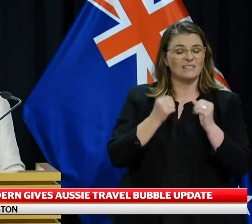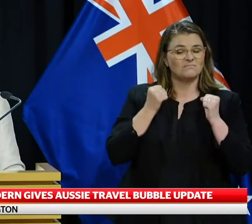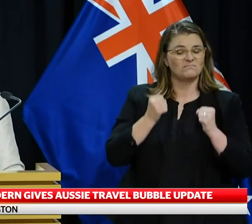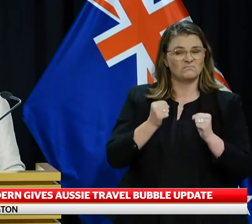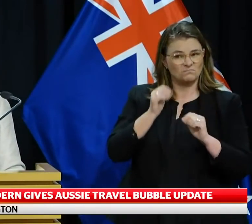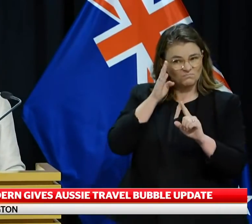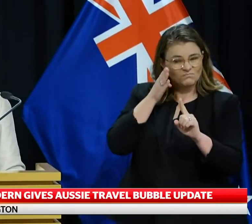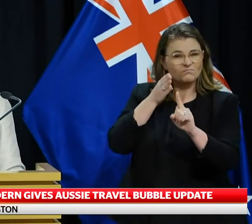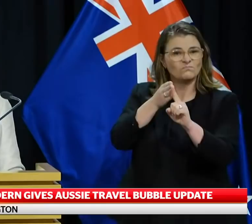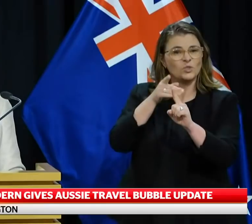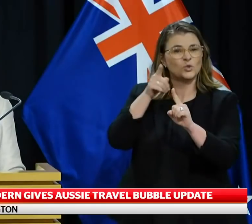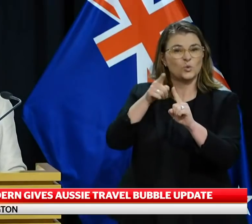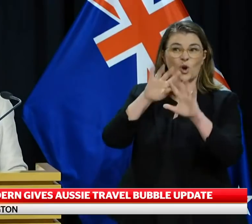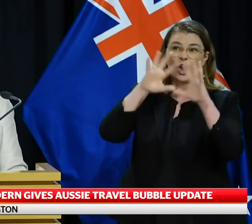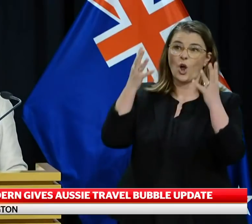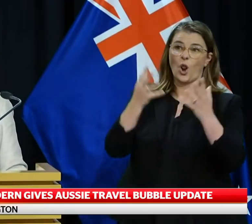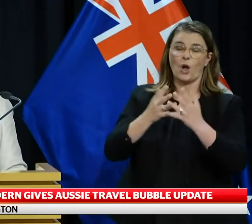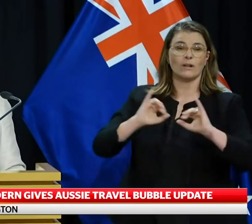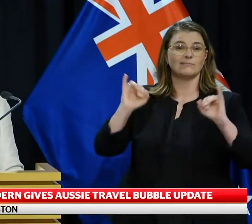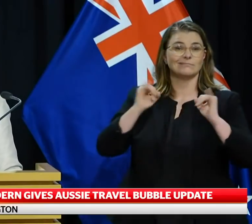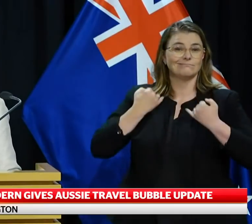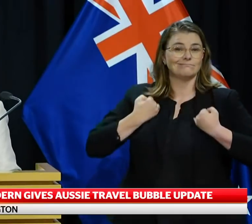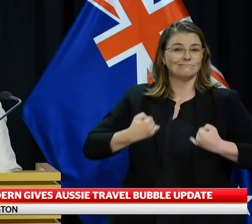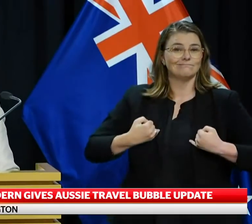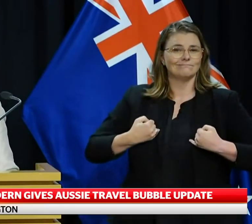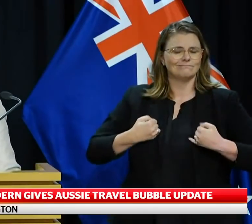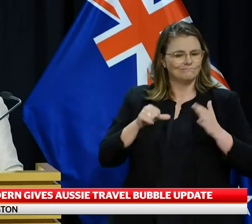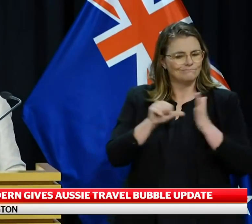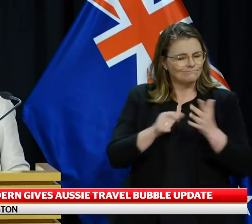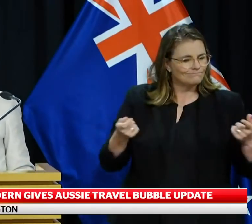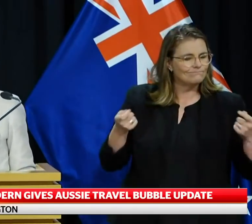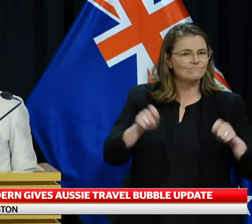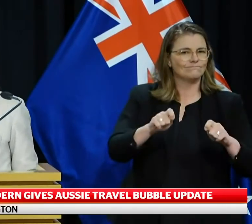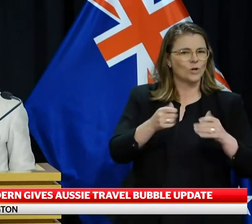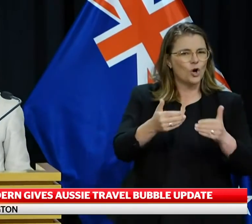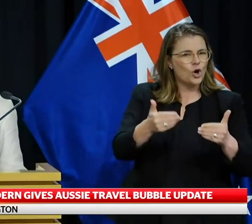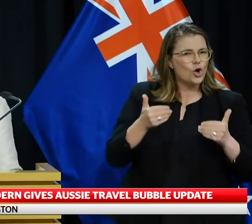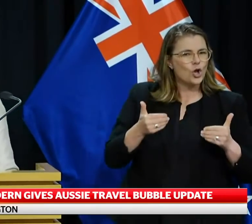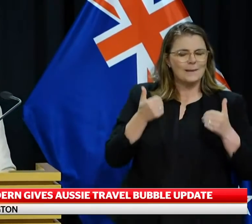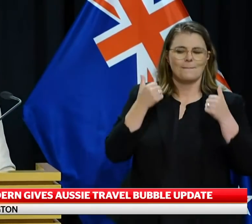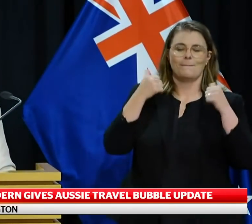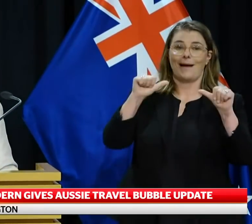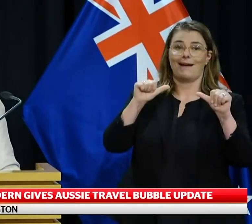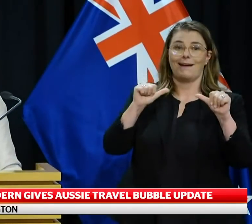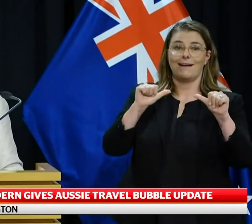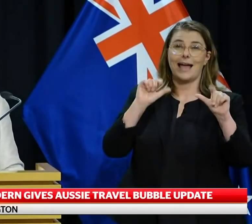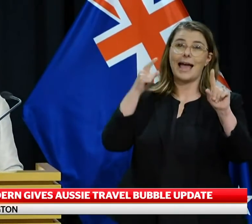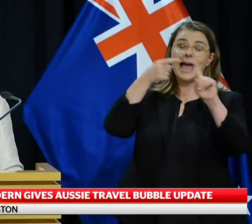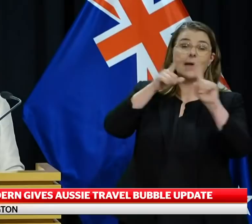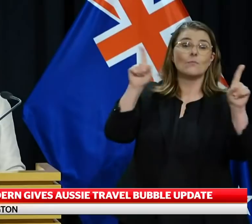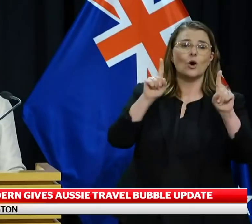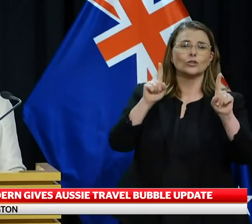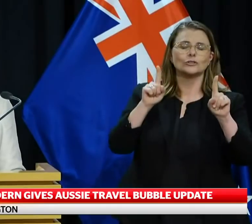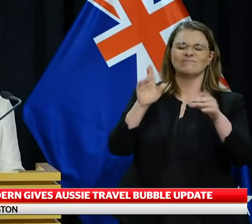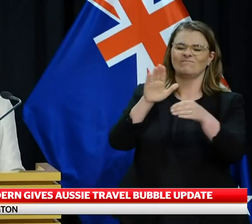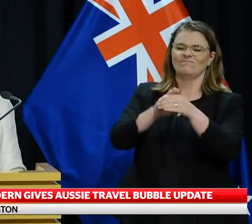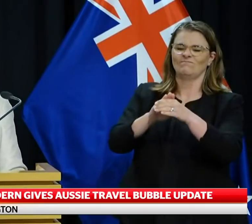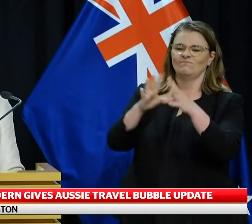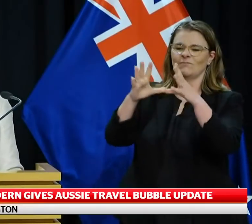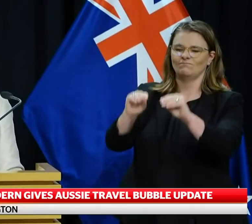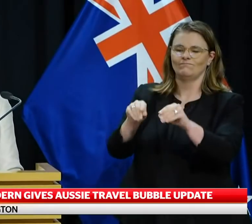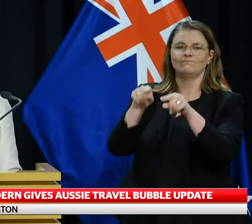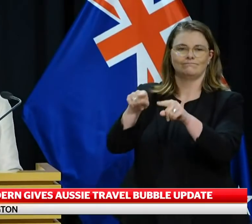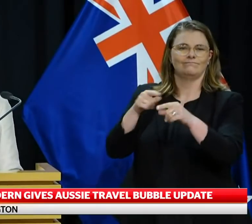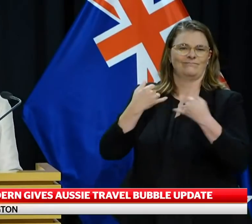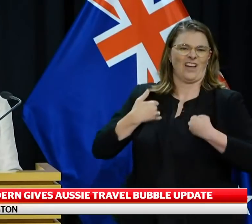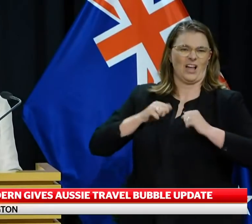head on. We went hard and early, and we succeeded in doing what we set out to do, which was to eliminate the